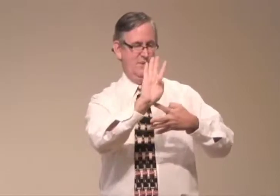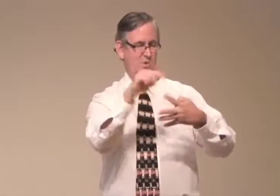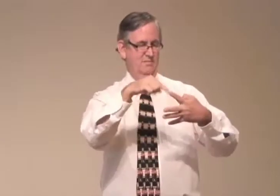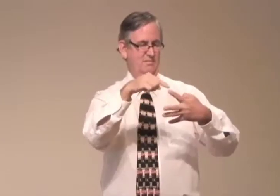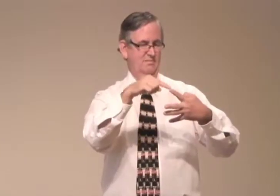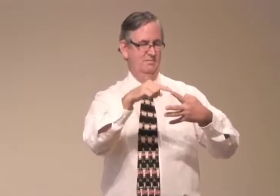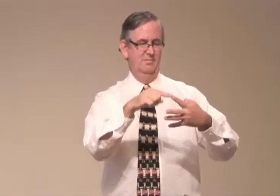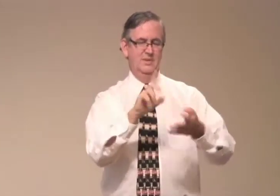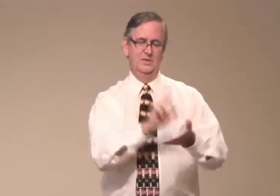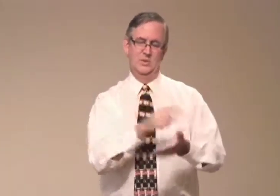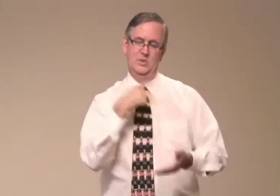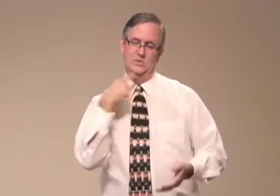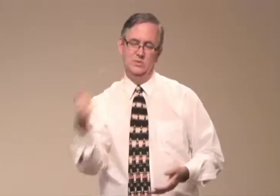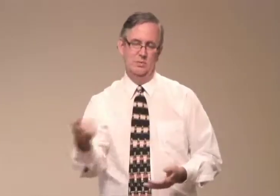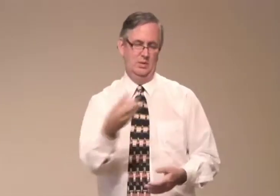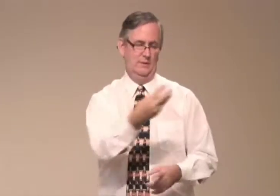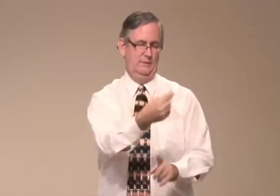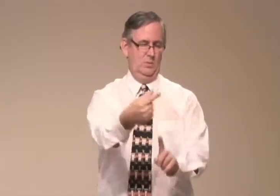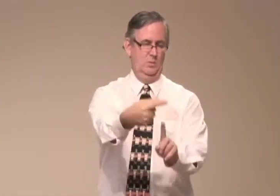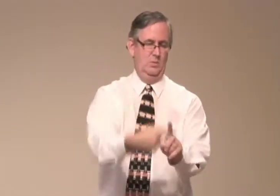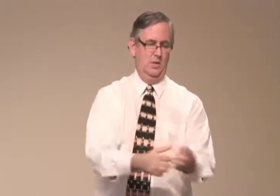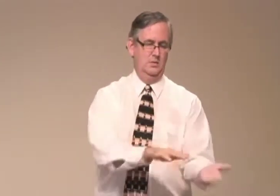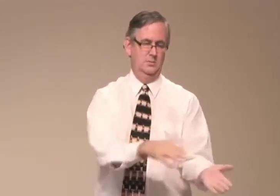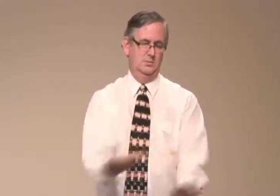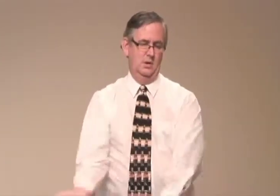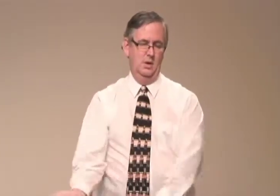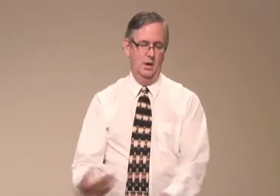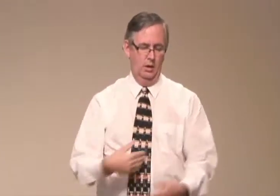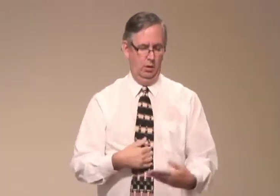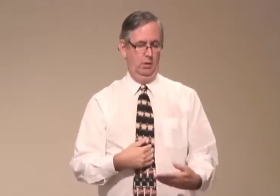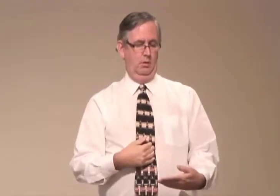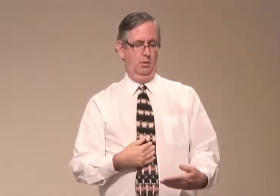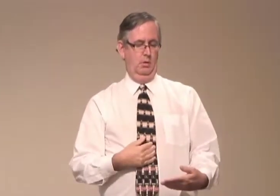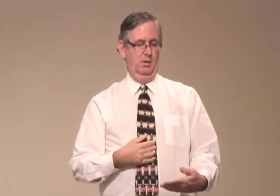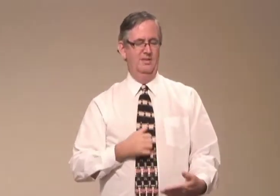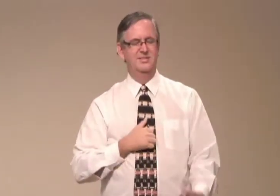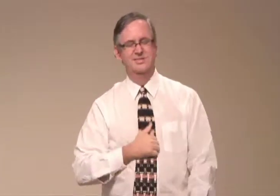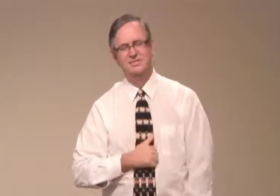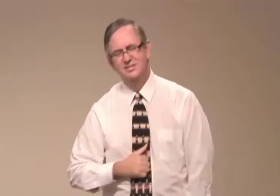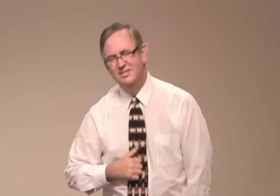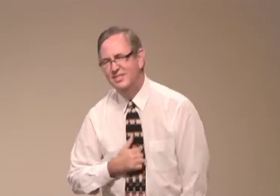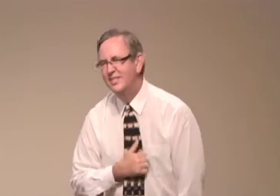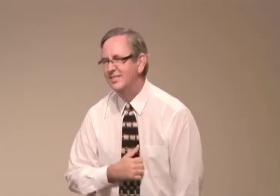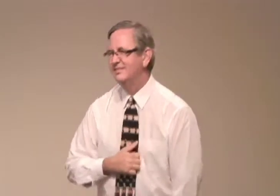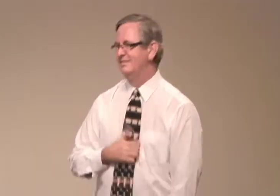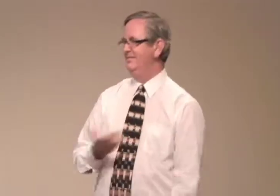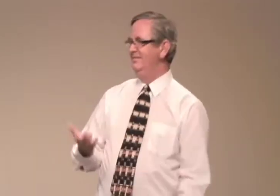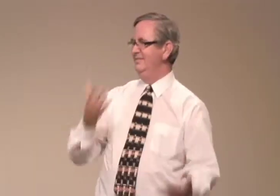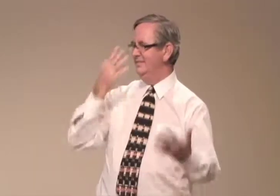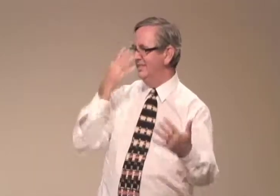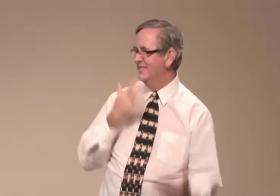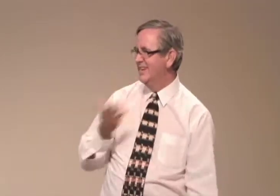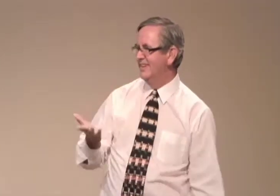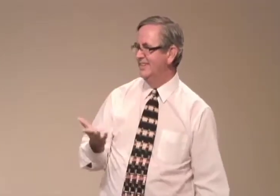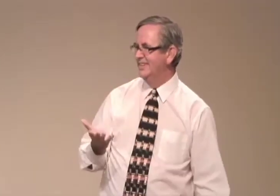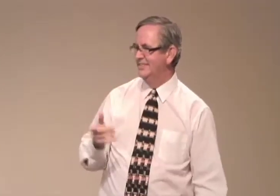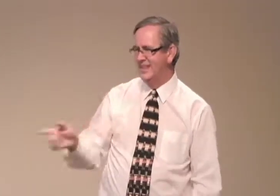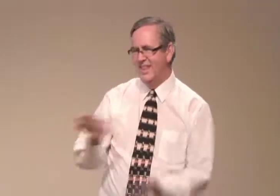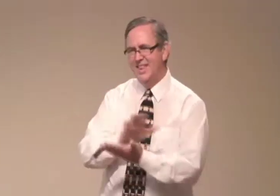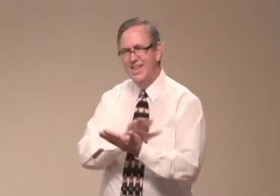there's stage one, two, three, and four of cancer. The doctor said, stage four. She's only got a couple months to live. Death